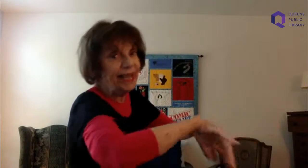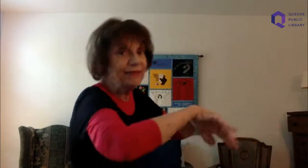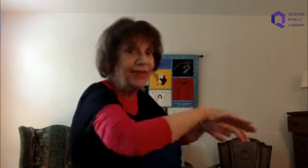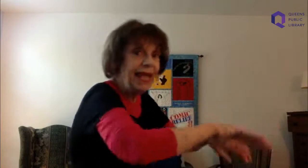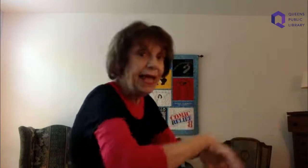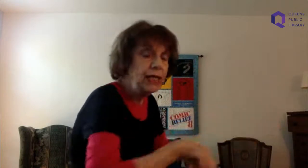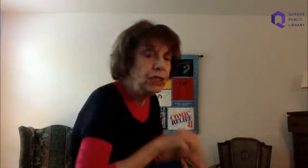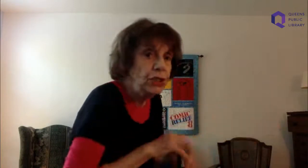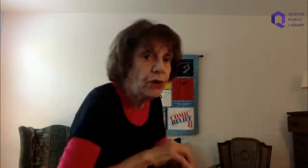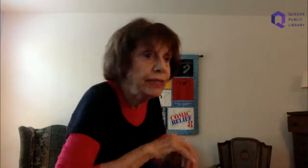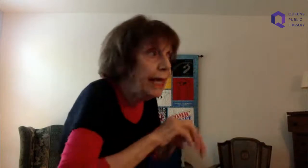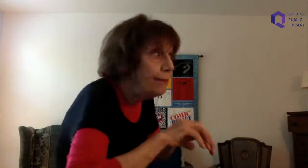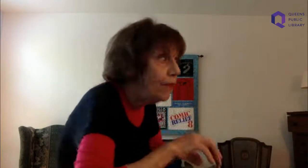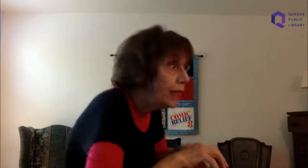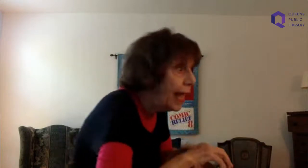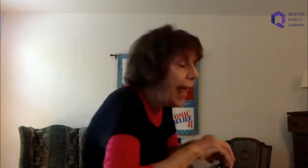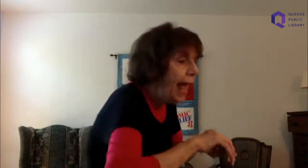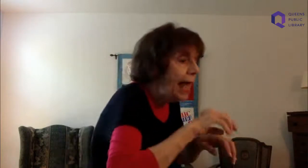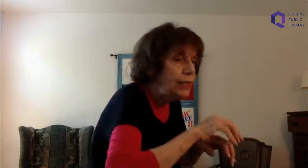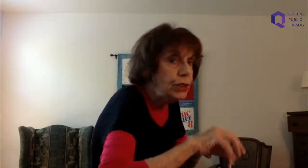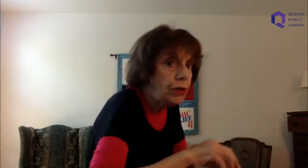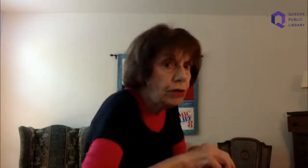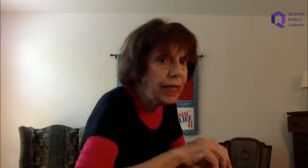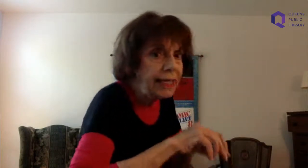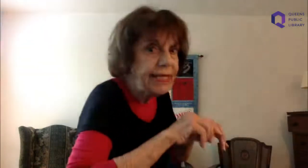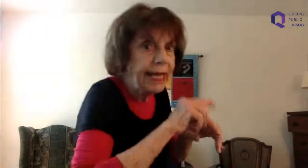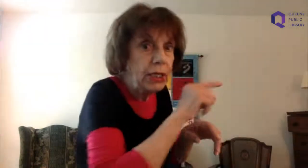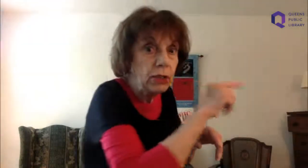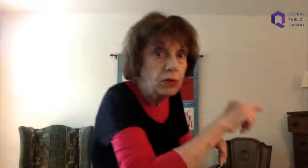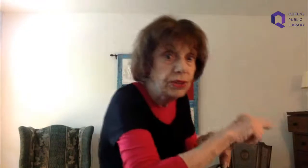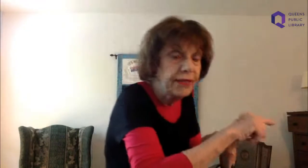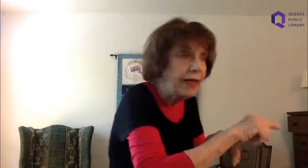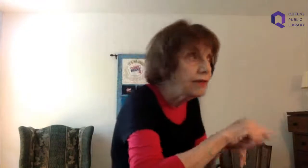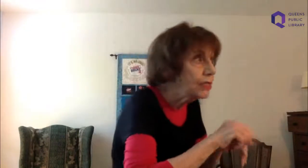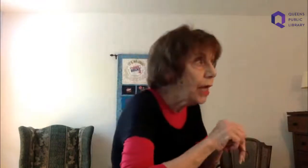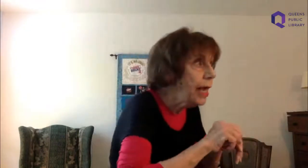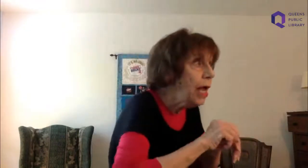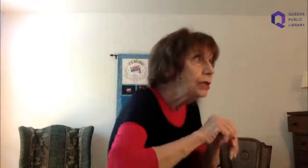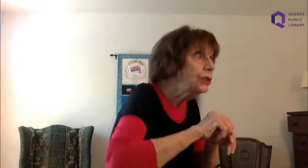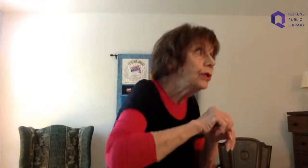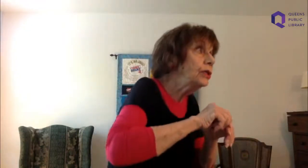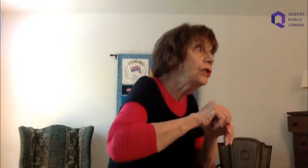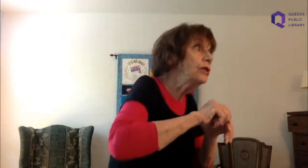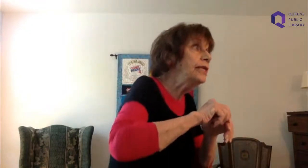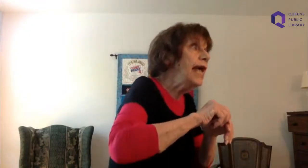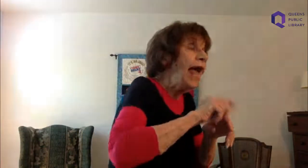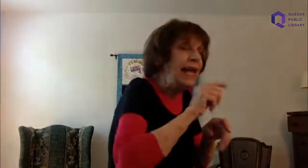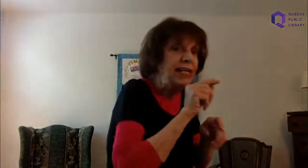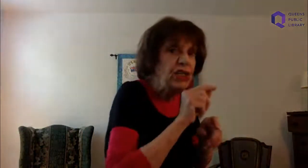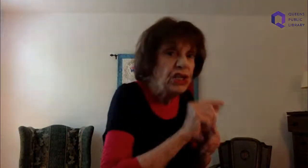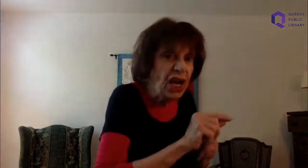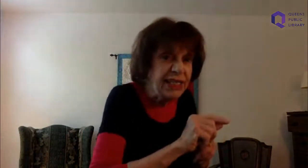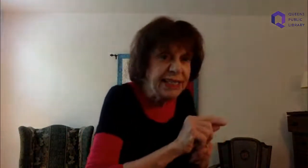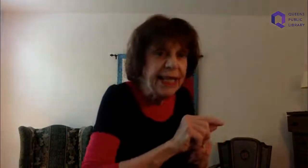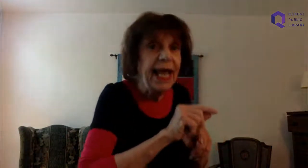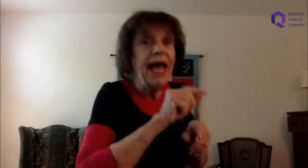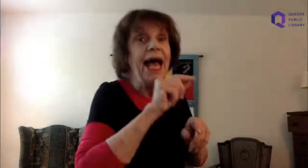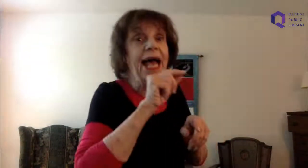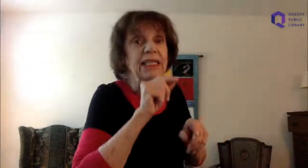laugh. Turtle kept going. And Turtle, as they got close to the other side, Turtle looked, and just as